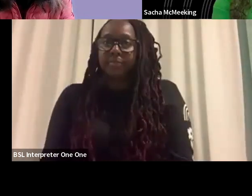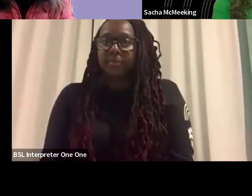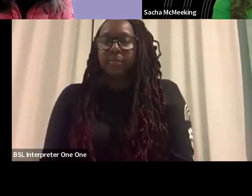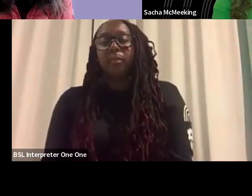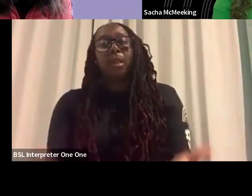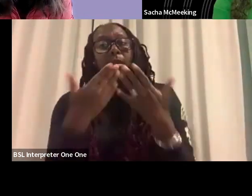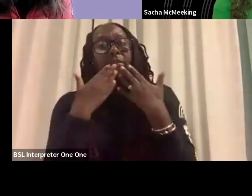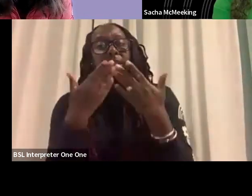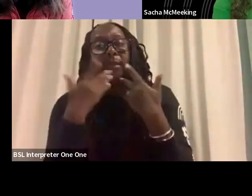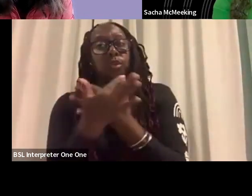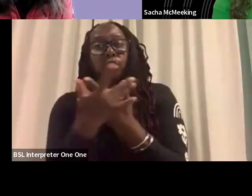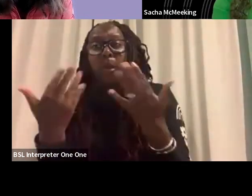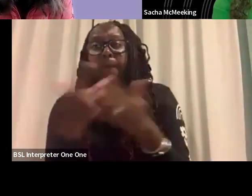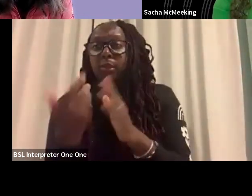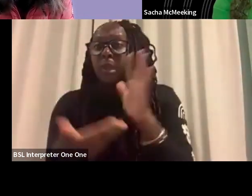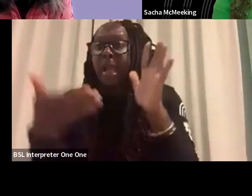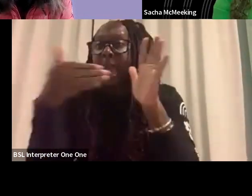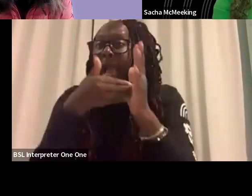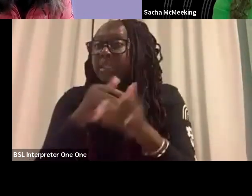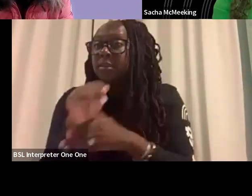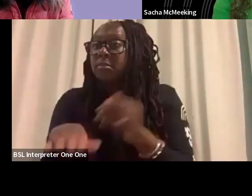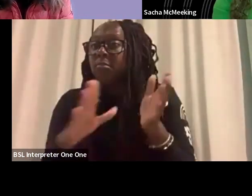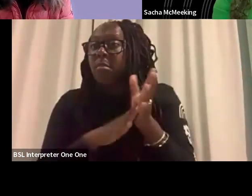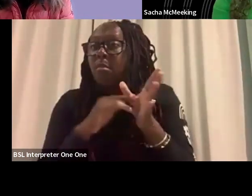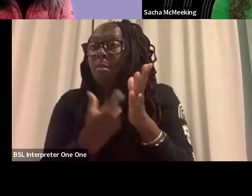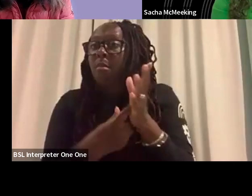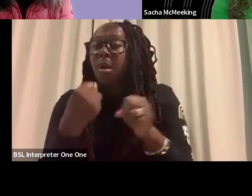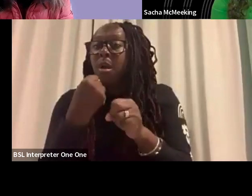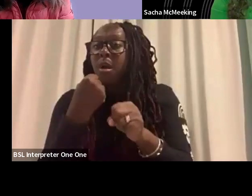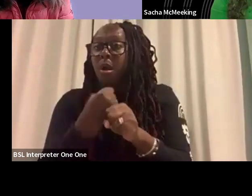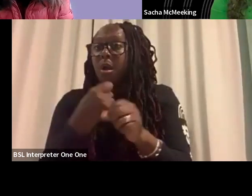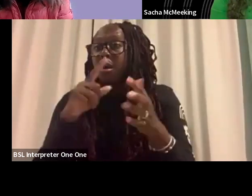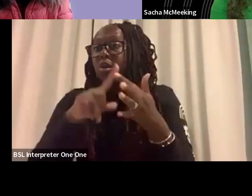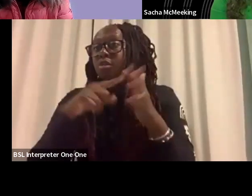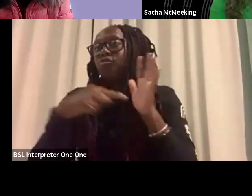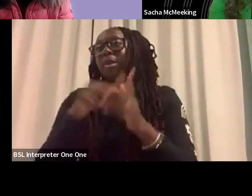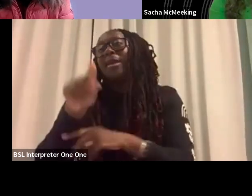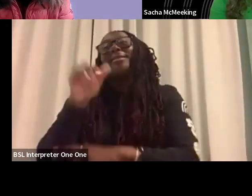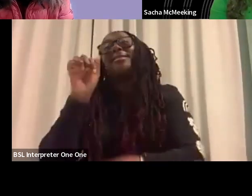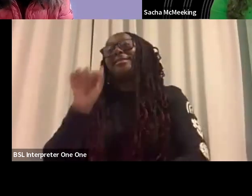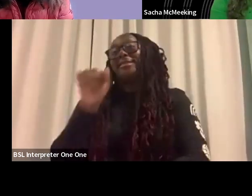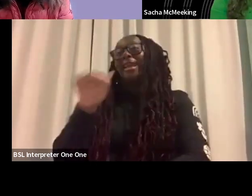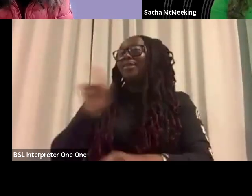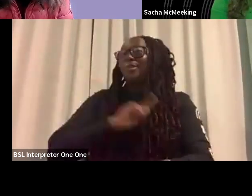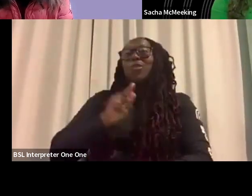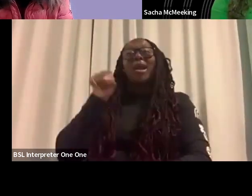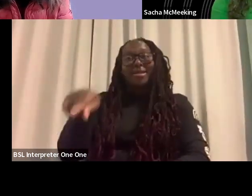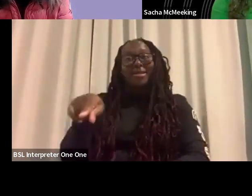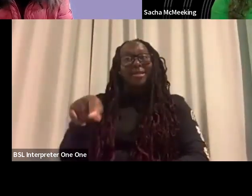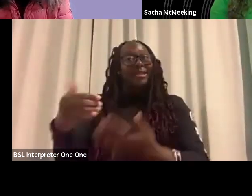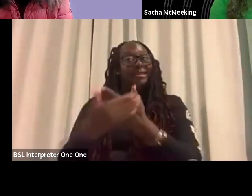Thank you, Margaret. Have anything to add? Yeah, just really briefly, I think that's also why these Global Donut Days are so incredibly